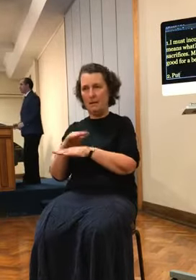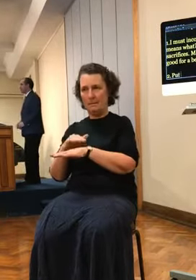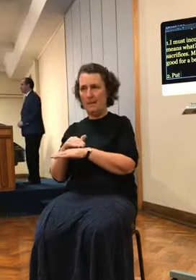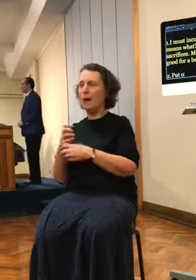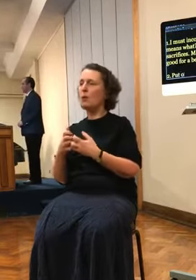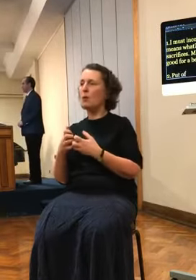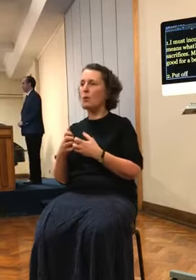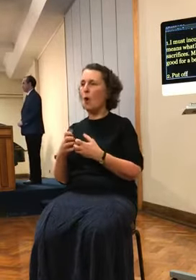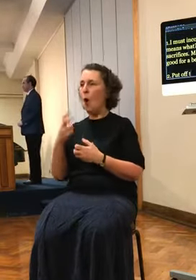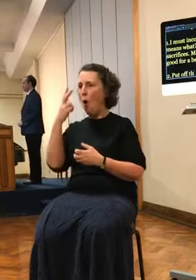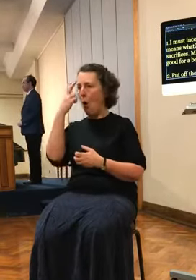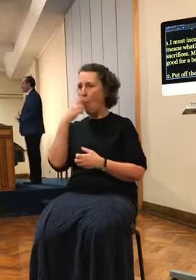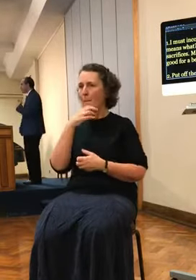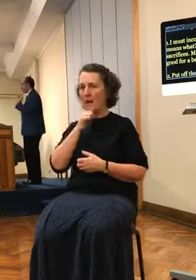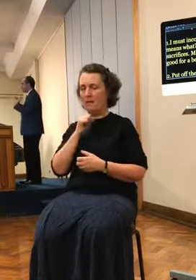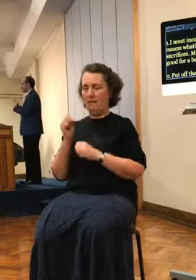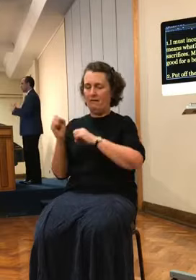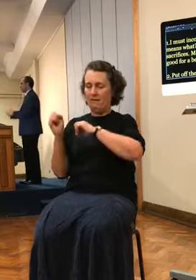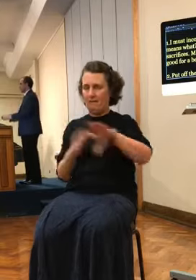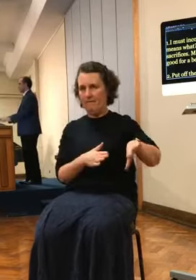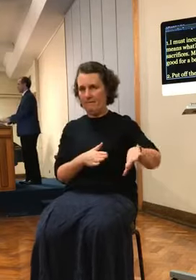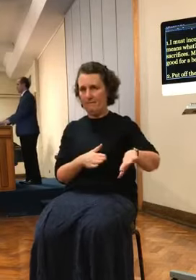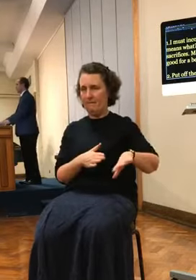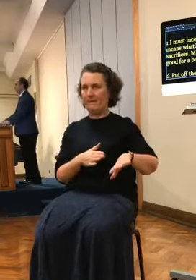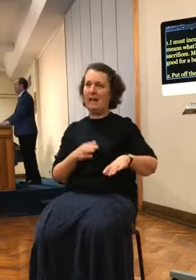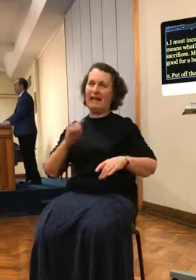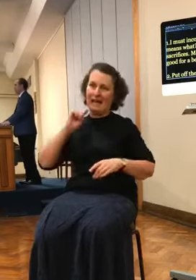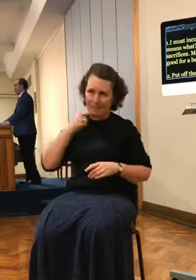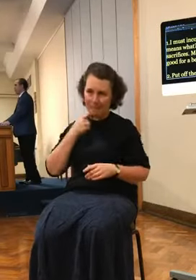Kill the old man. Suffocate him.